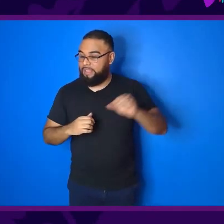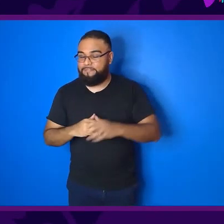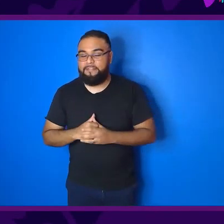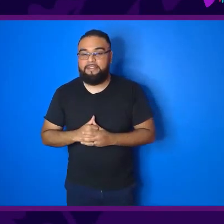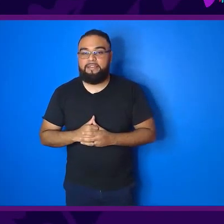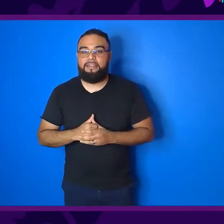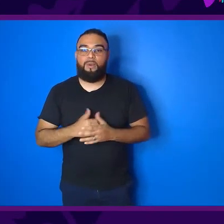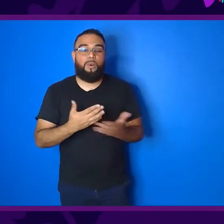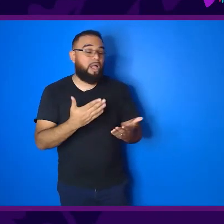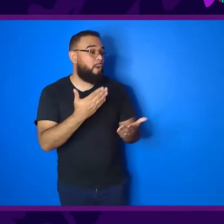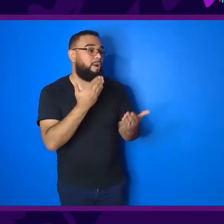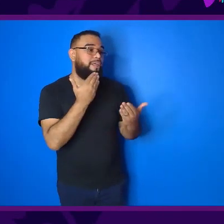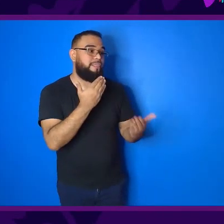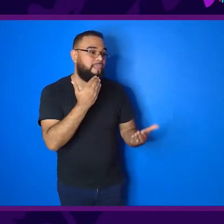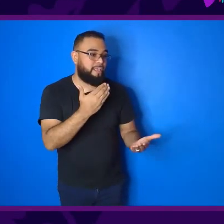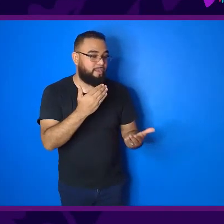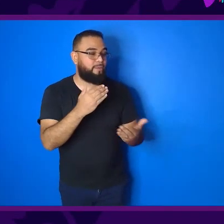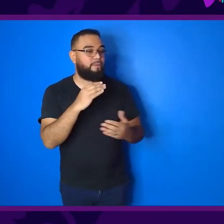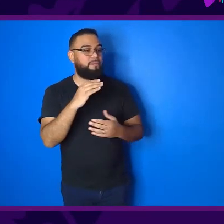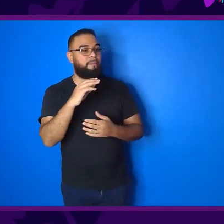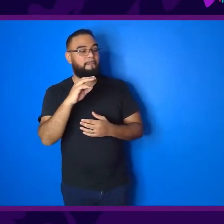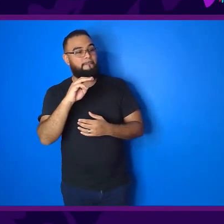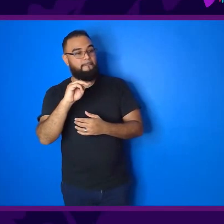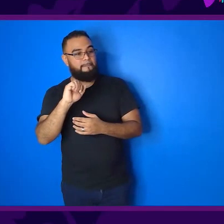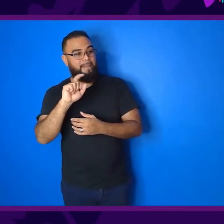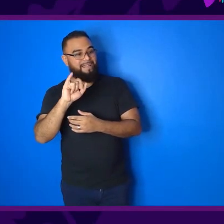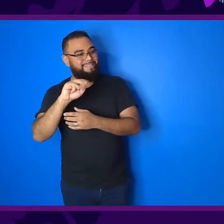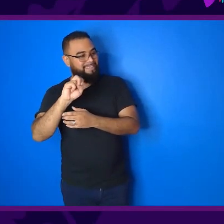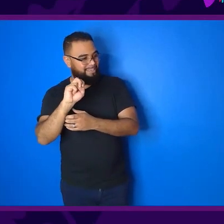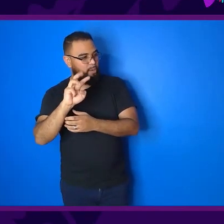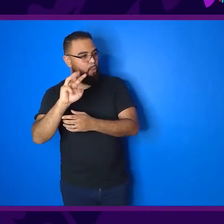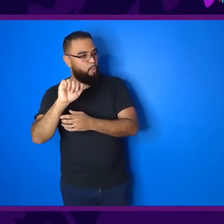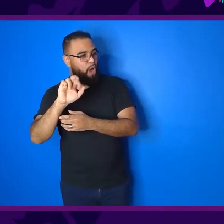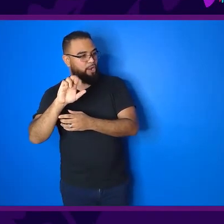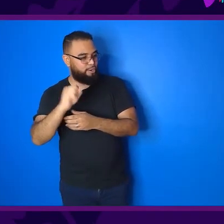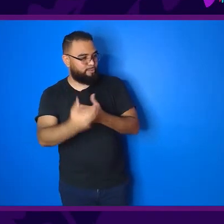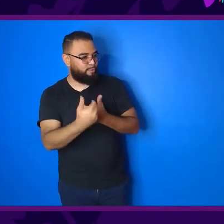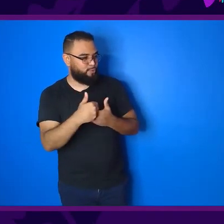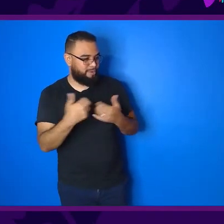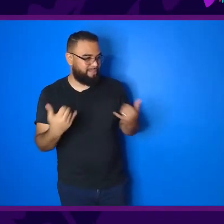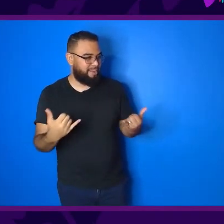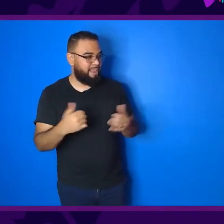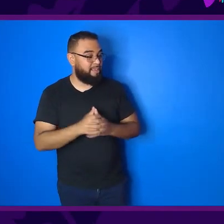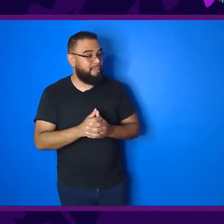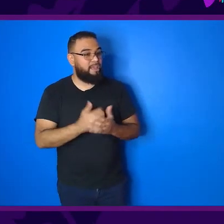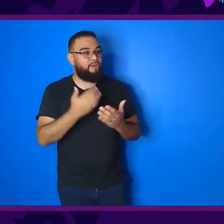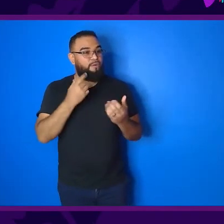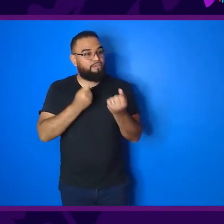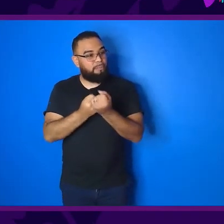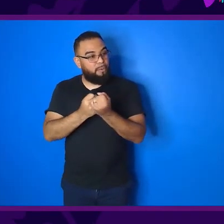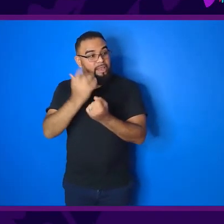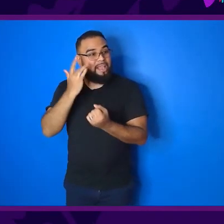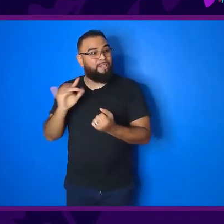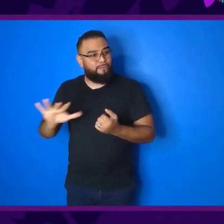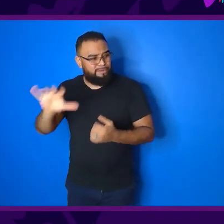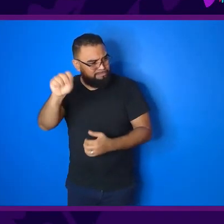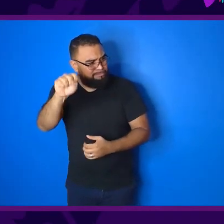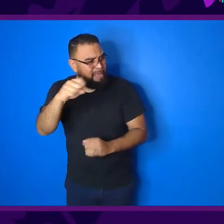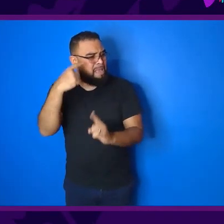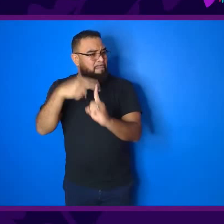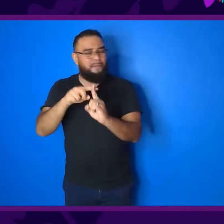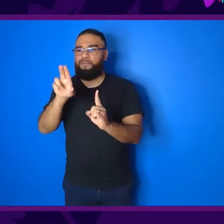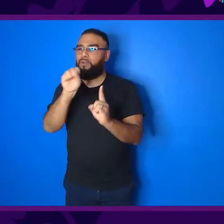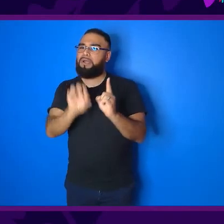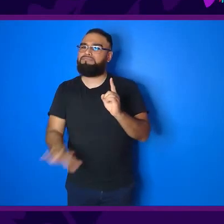us today. You're such a great leader for everybody, not only for Californians, but for the whole United States of America. And thank you for standing up